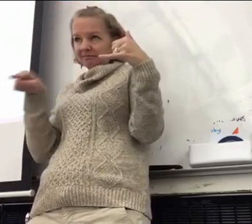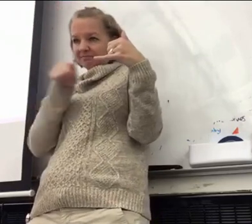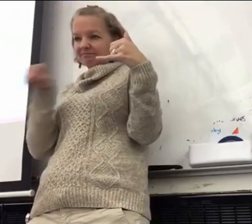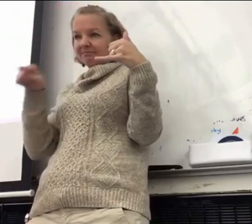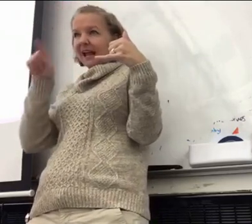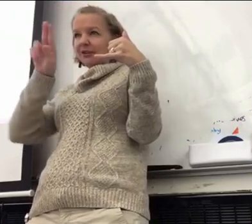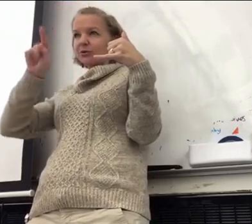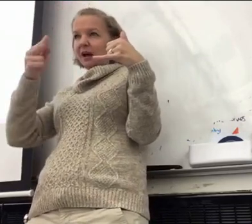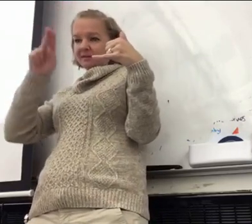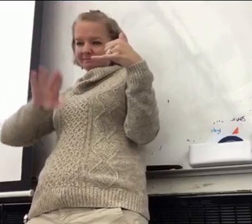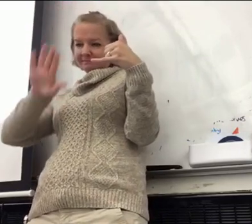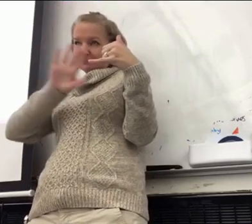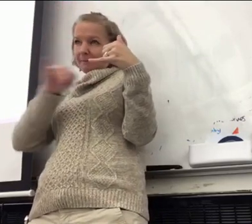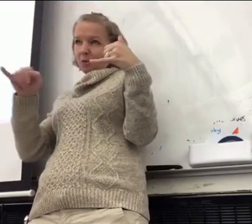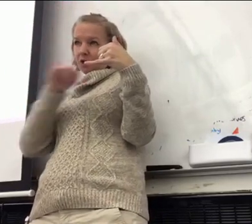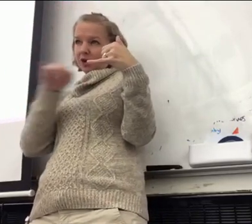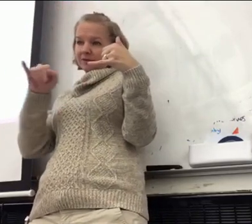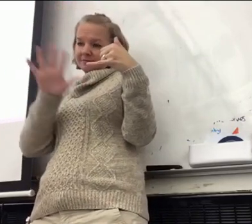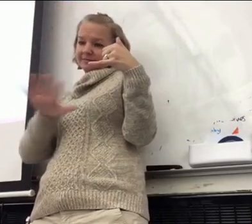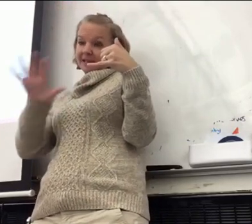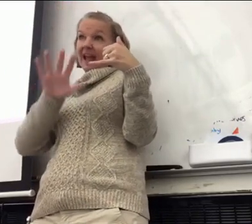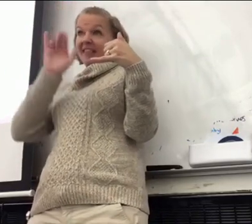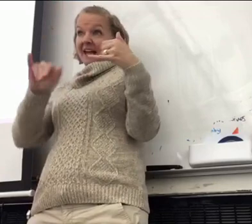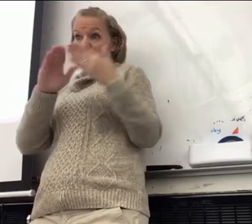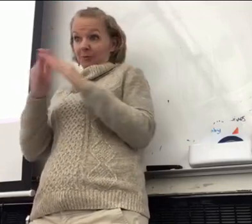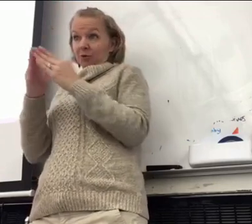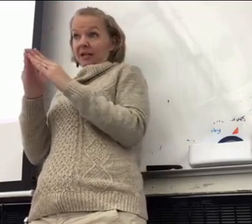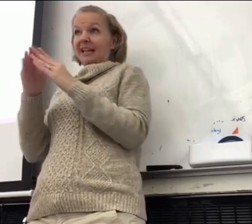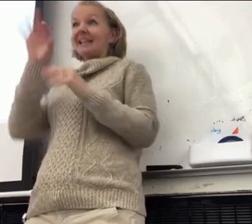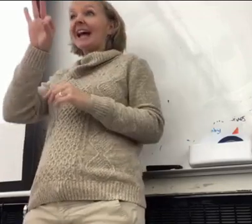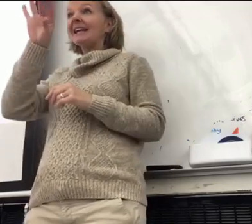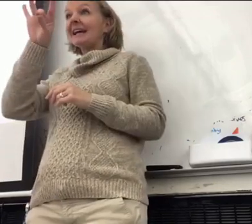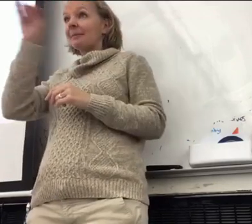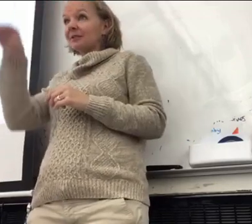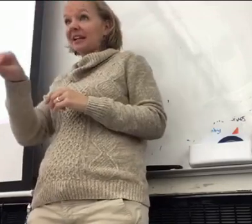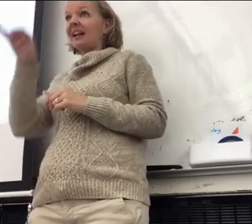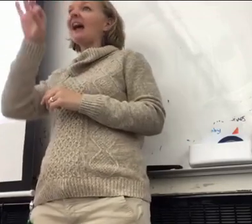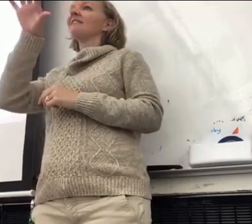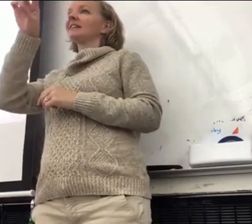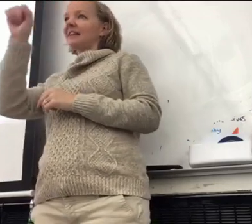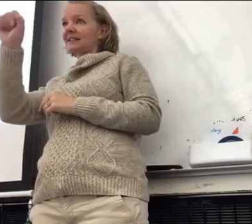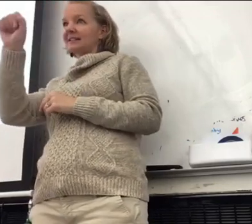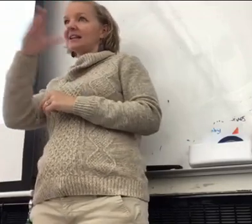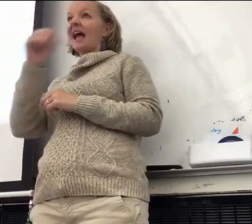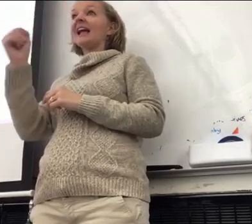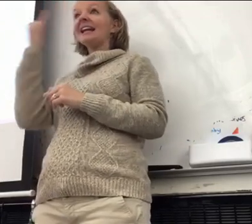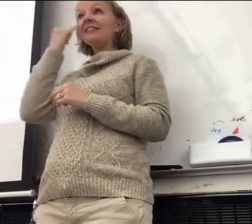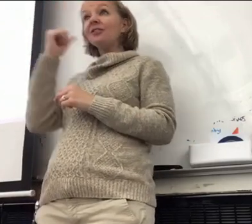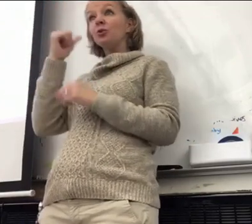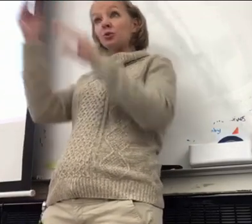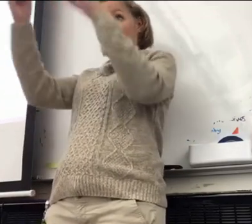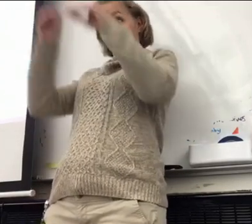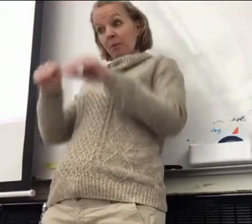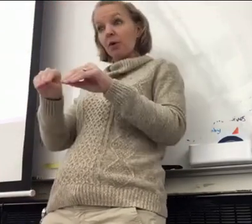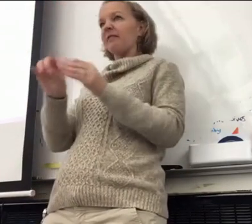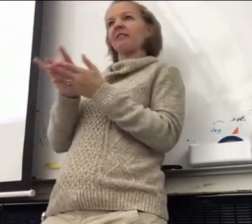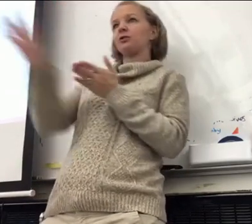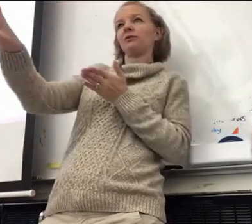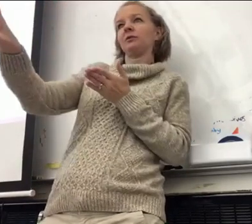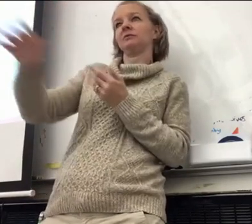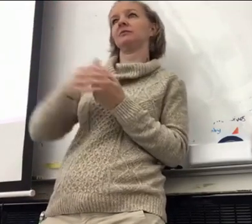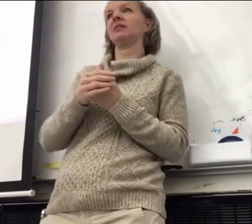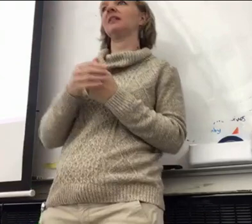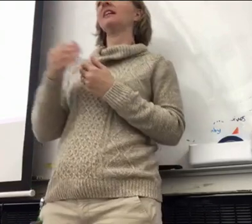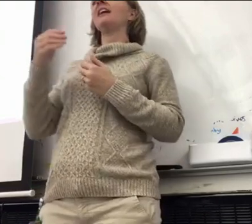and Utah. Is that in this community, 98% of the community is FLDS, and they drive you out if you're not. There's stories